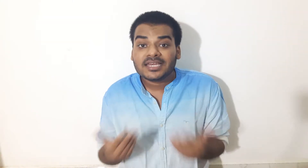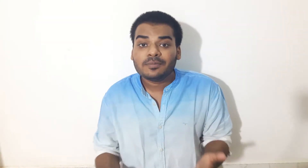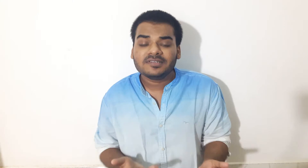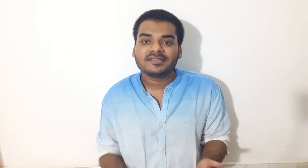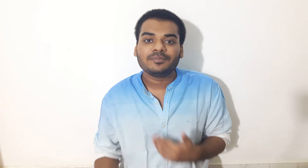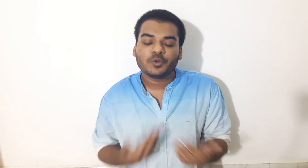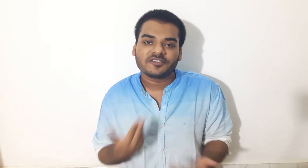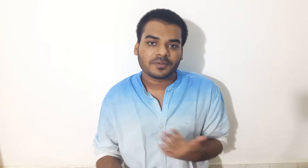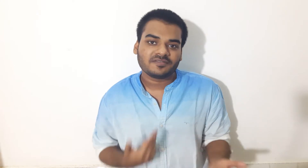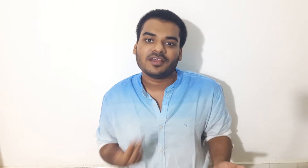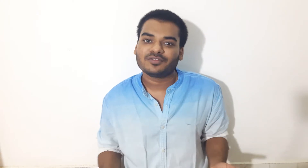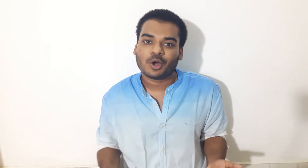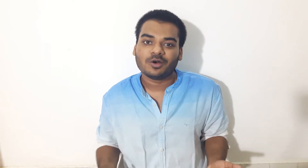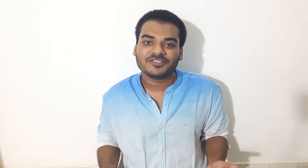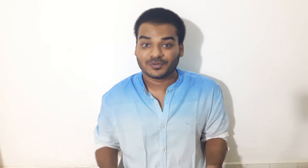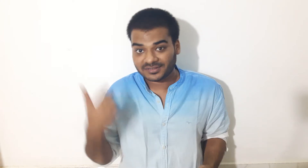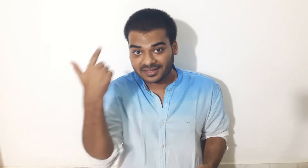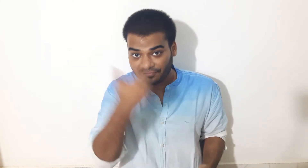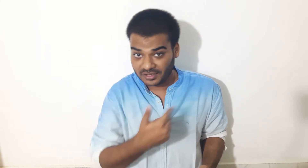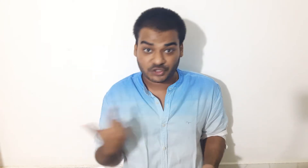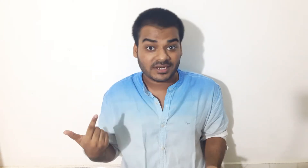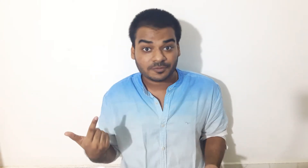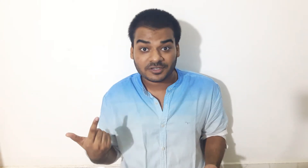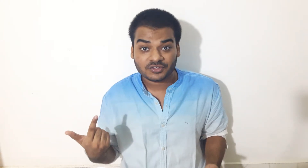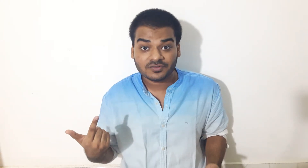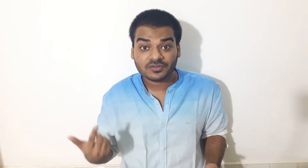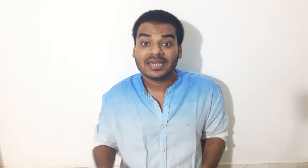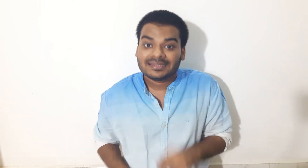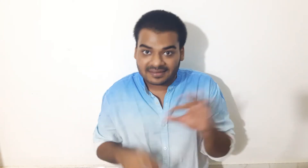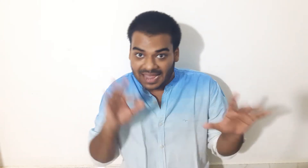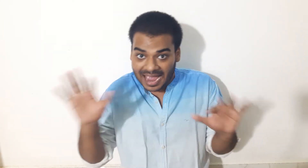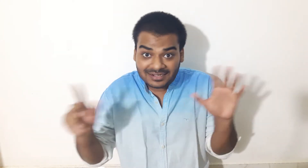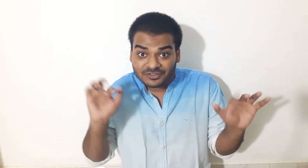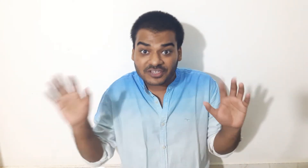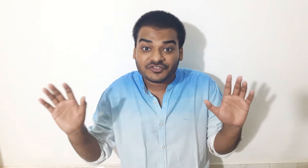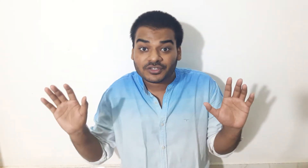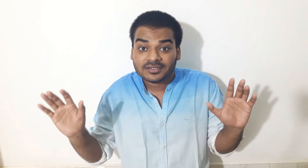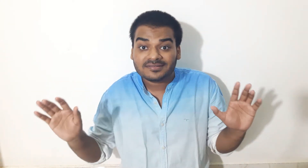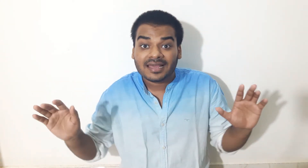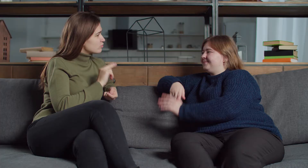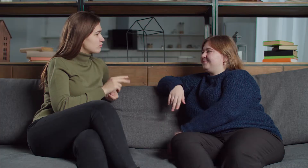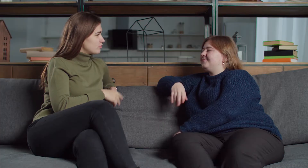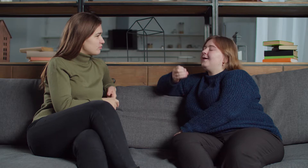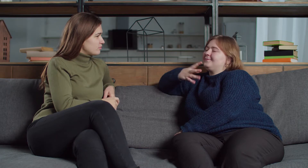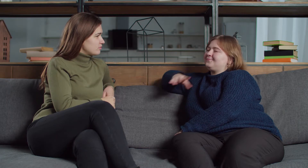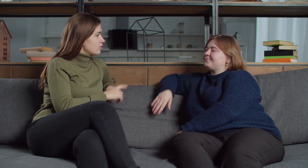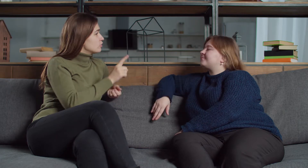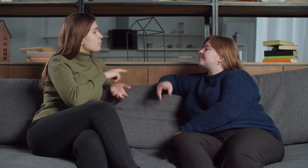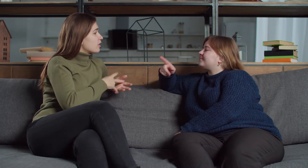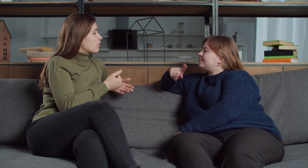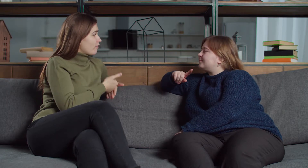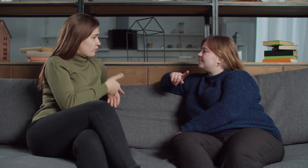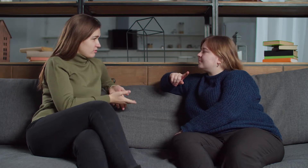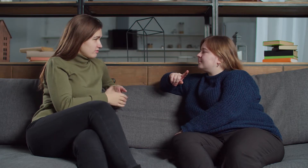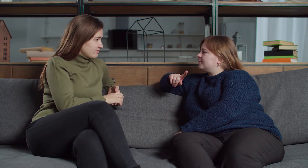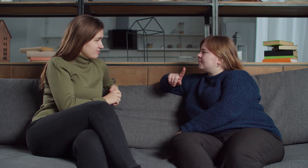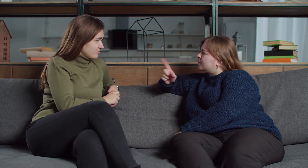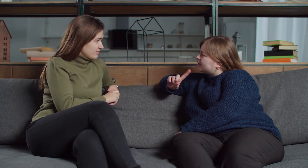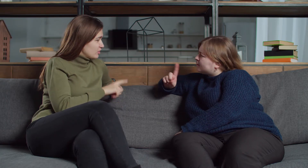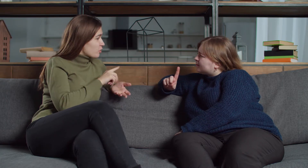enables them to express their thoughts using their facial expressions, their hand gestures, and the finger spelling. Sign language